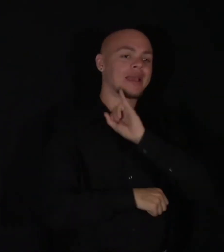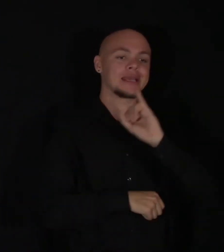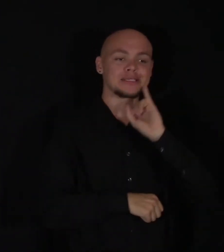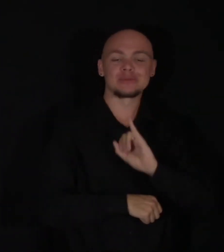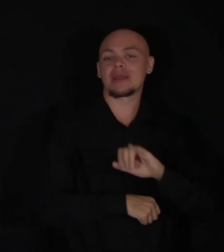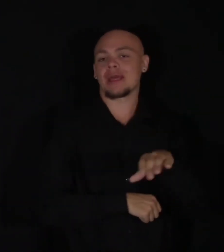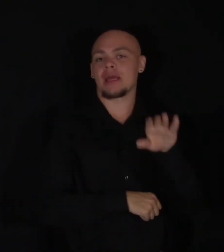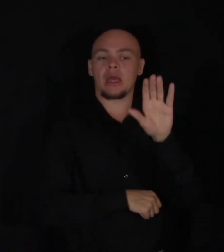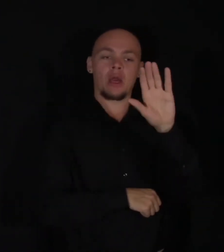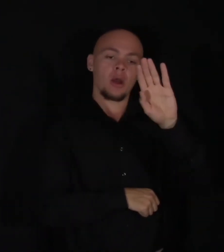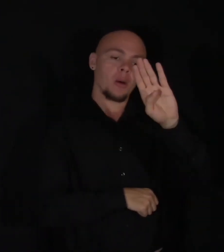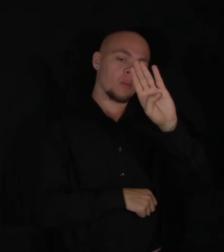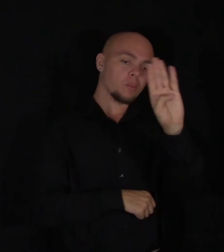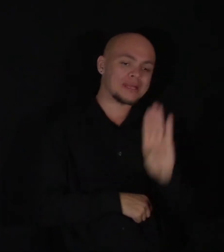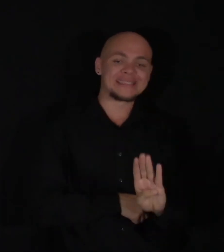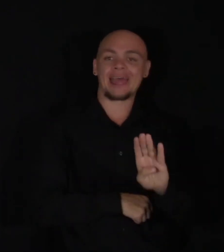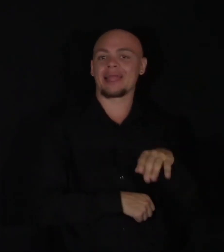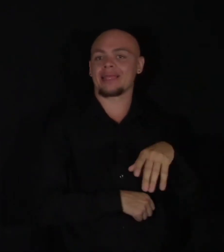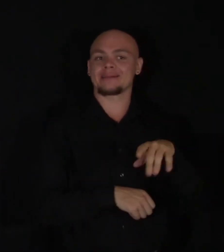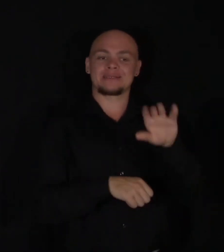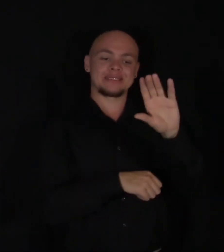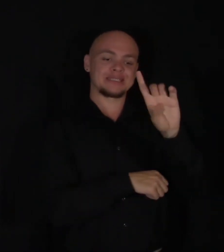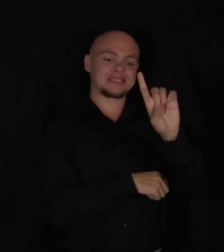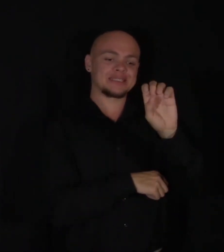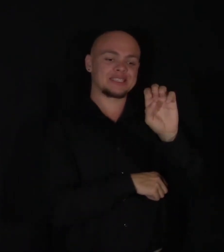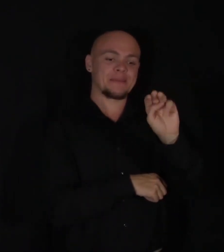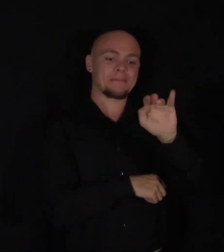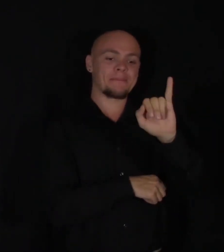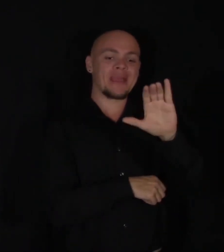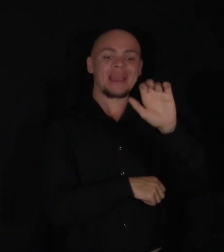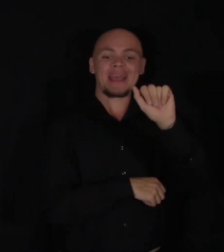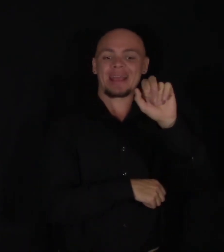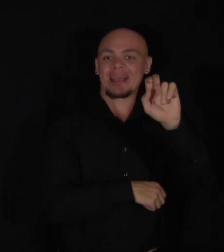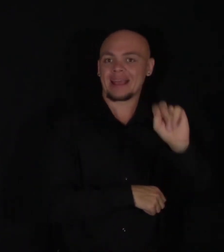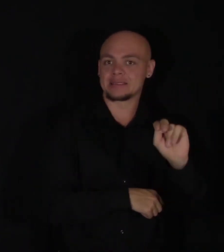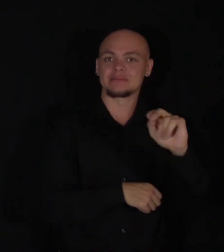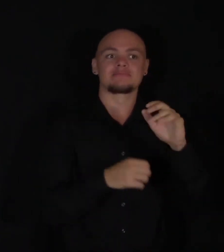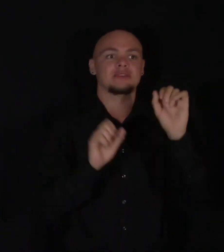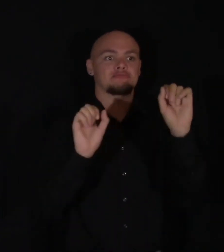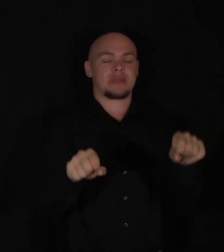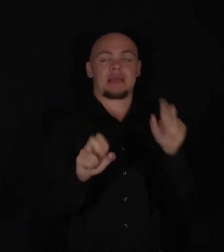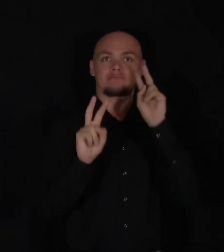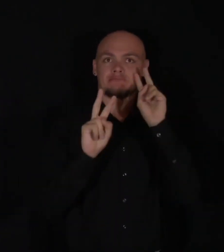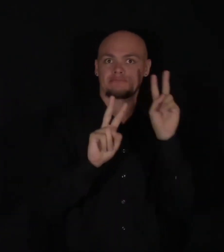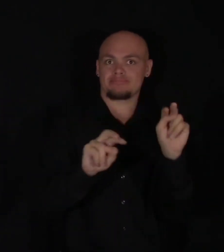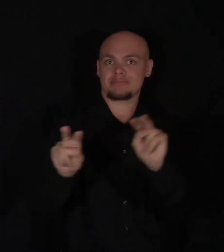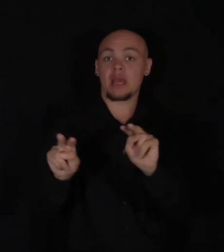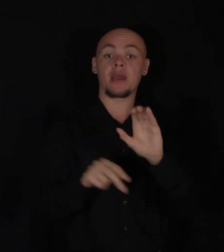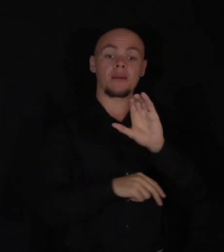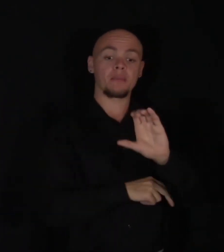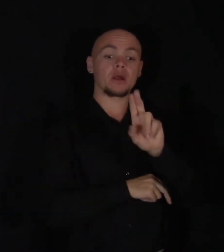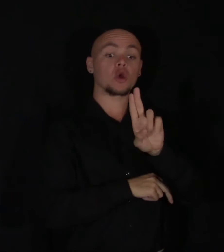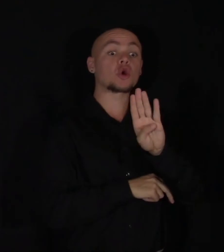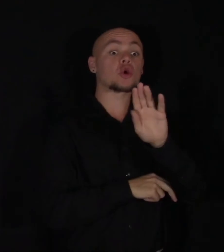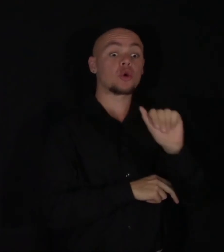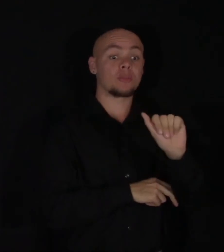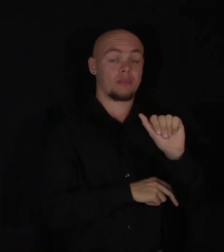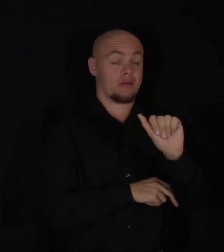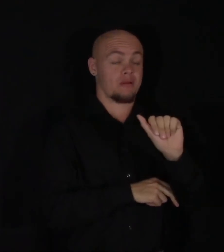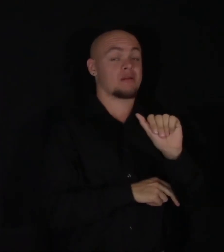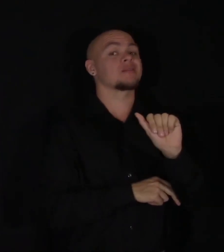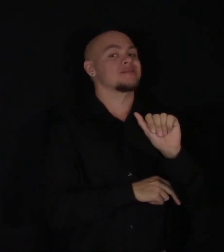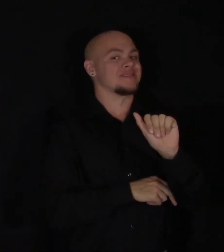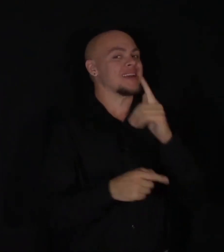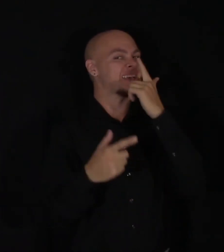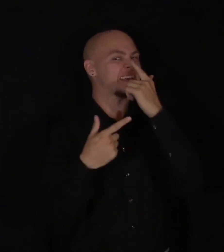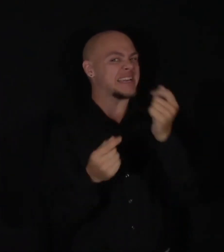and the Dominicans, and many other countries. And yet in Cuba, I found a combination of things, a very unique